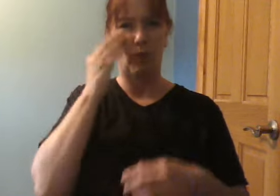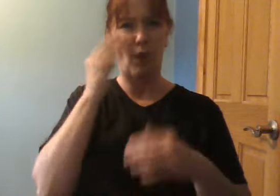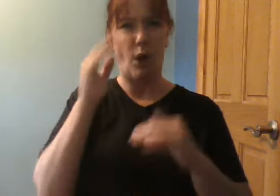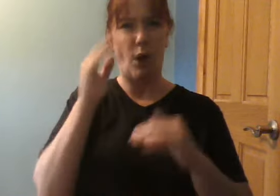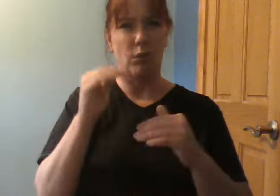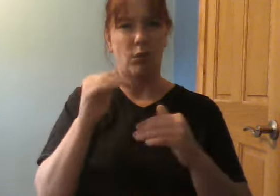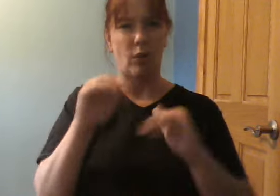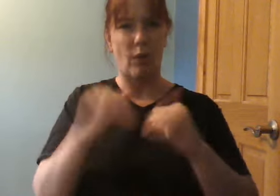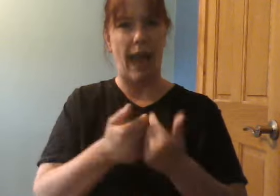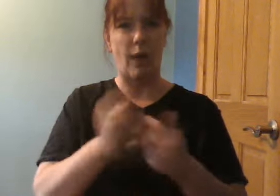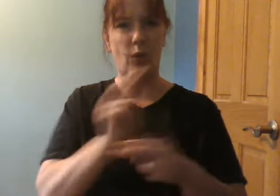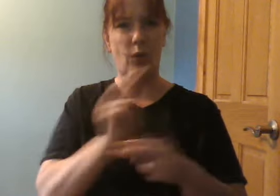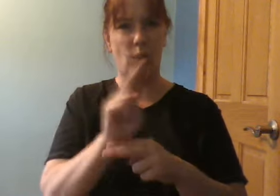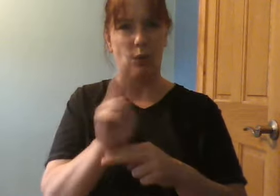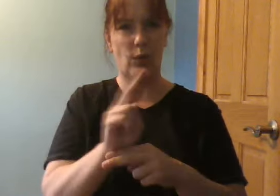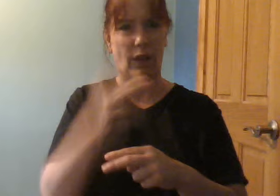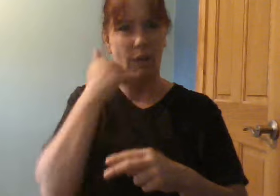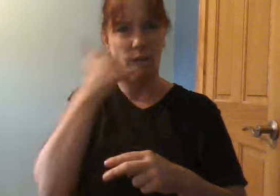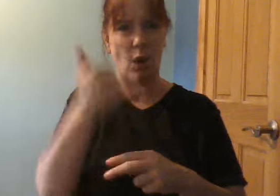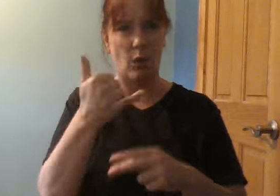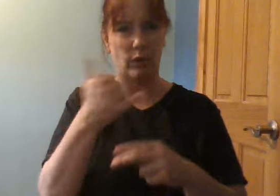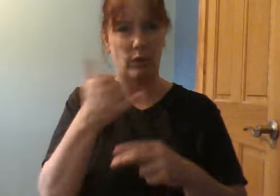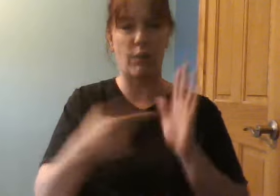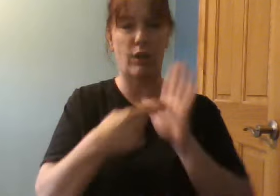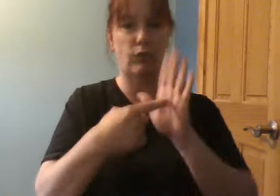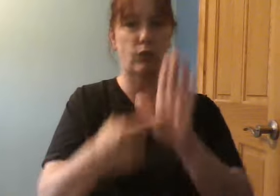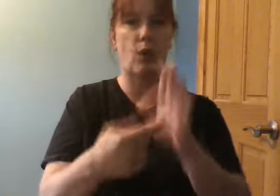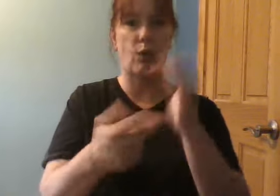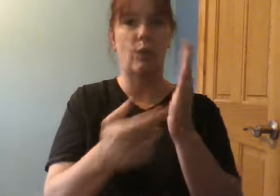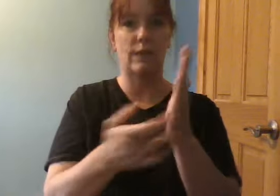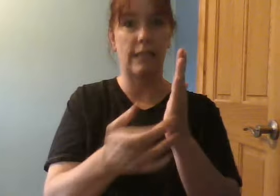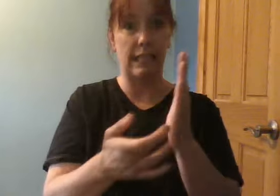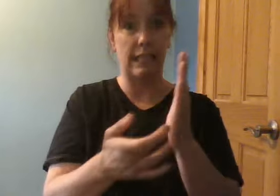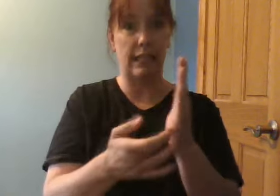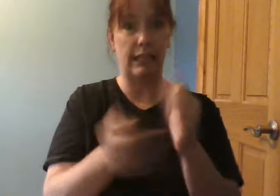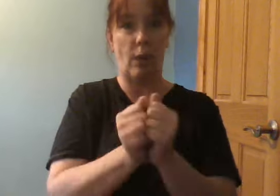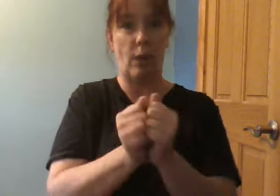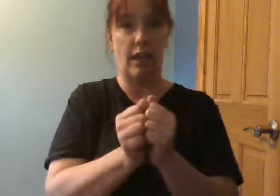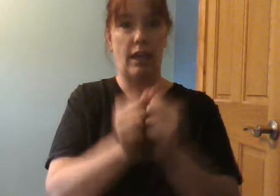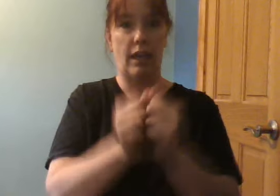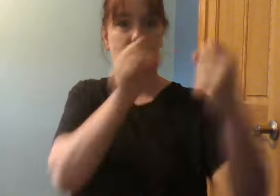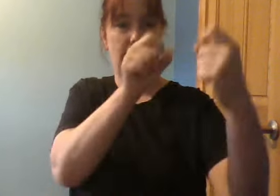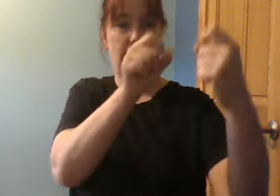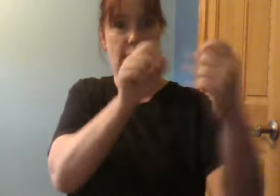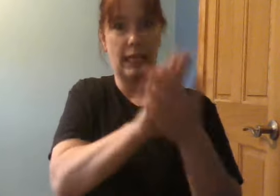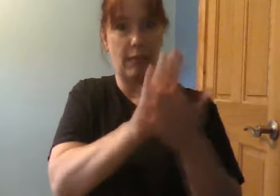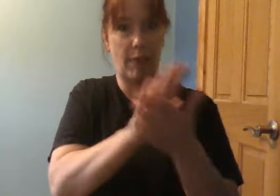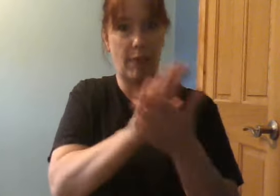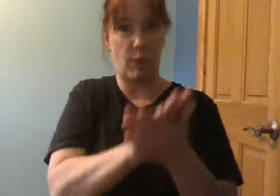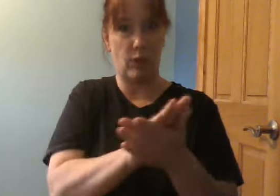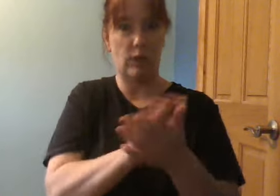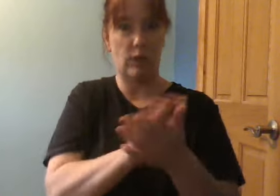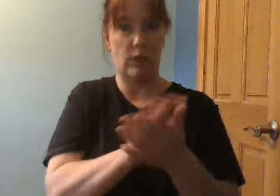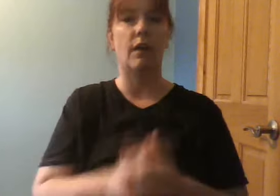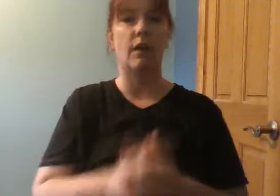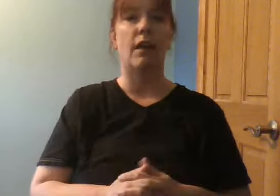suggest to you the technology to implement Doctor Who's psychic paper is already here. And if any of you have got one of the new Barclays debit cards with the contactless